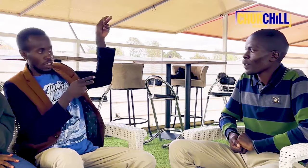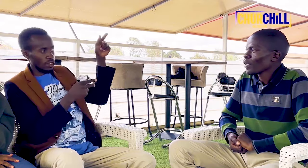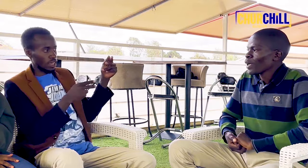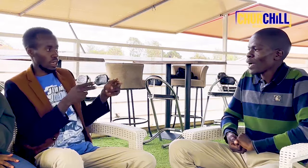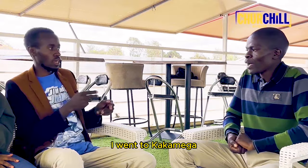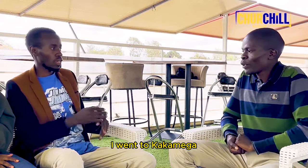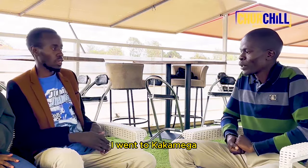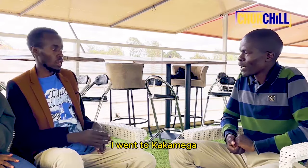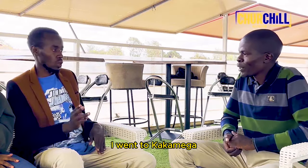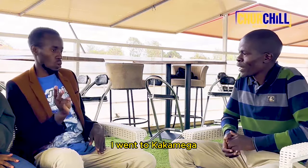I went to Kakamega.